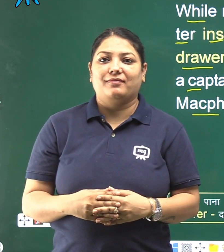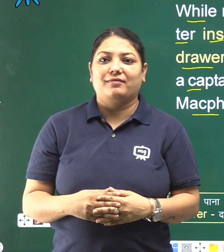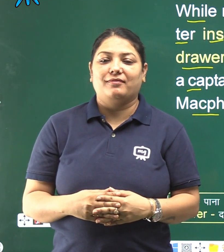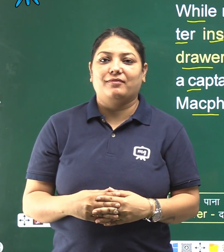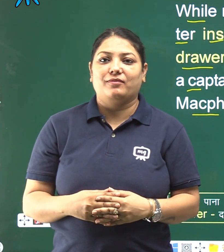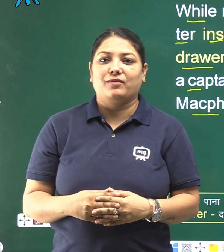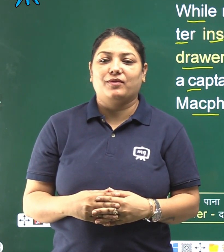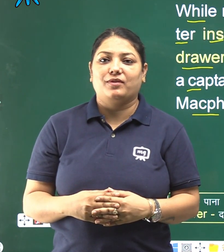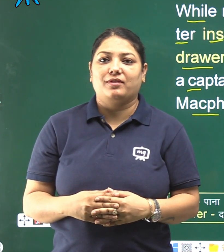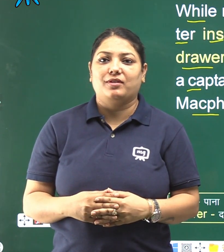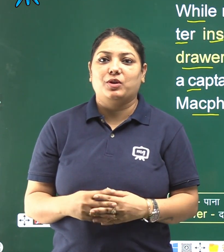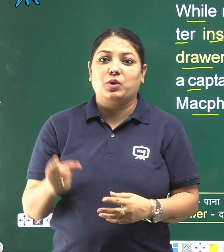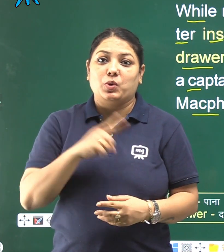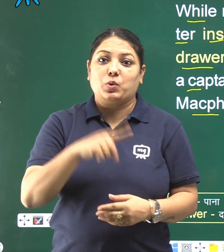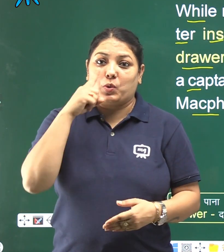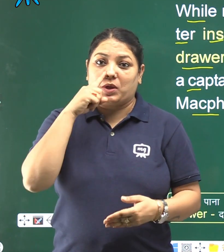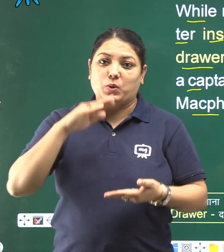to his wife Connie.